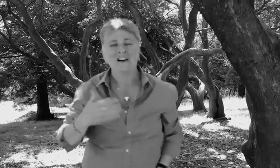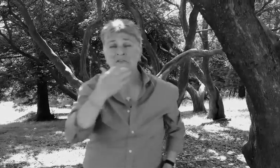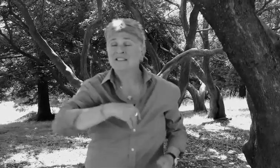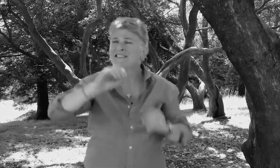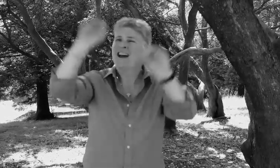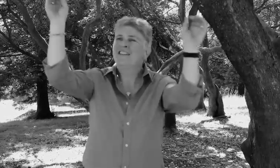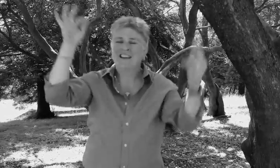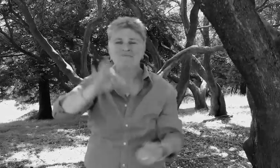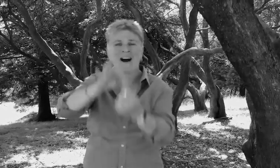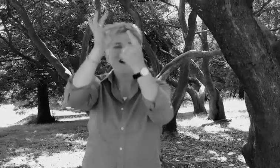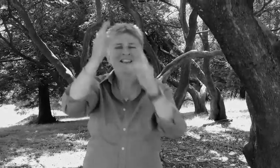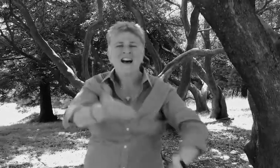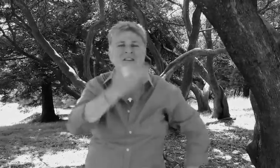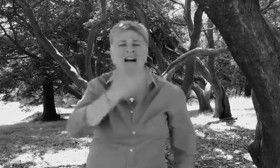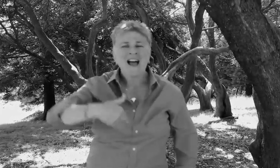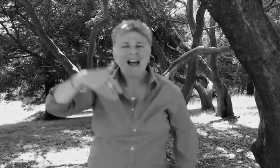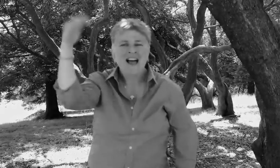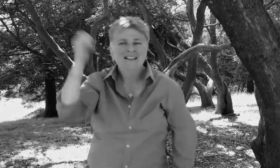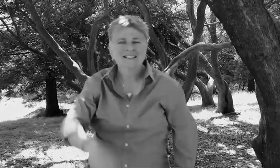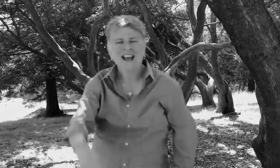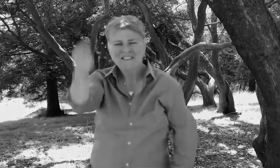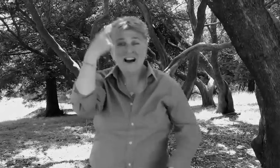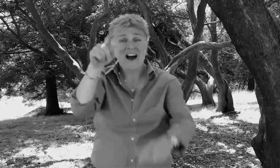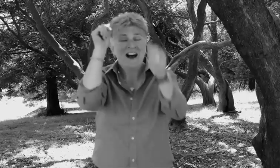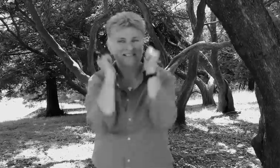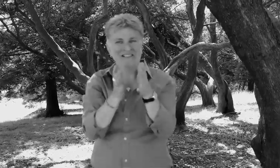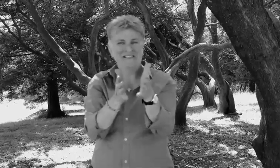I wish nothing but the best of you